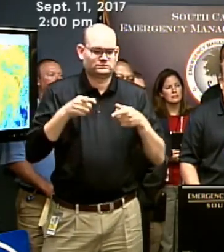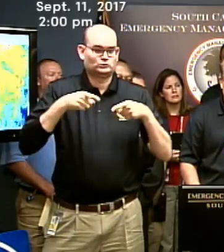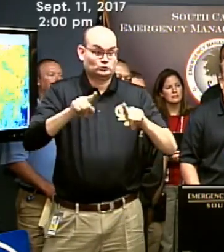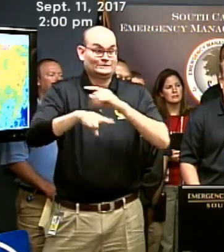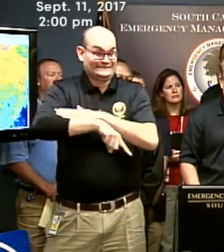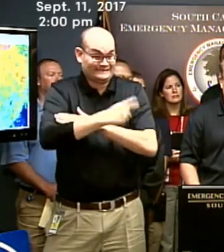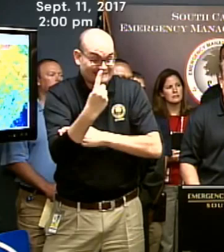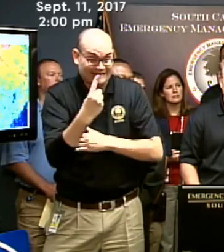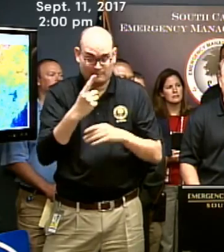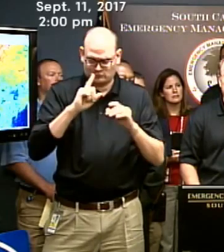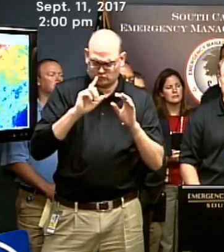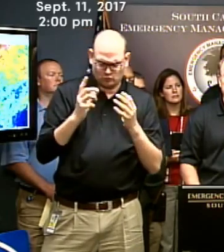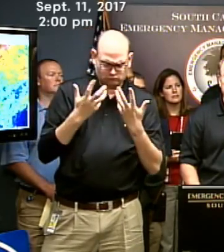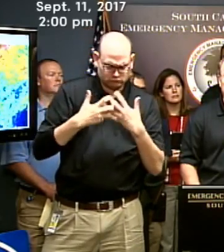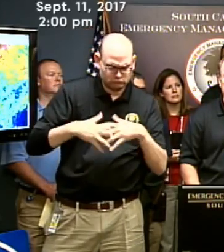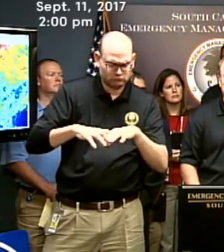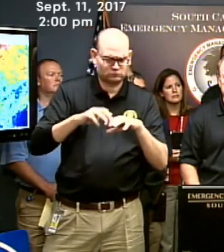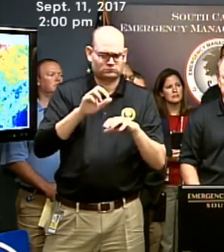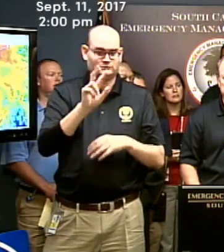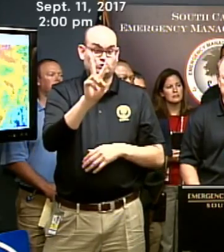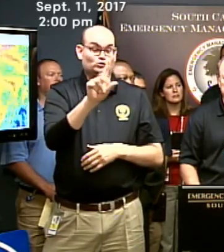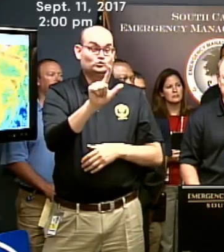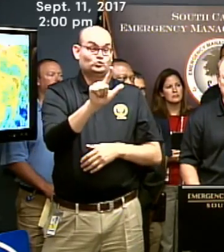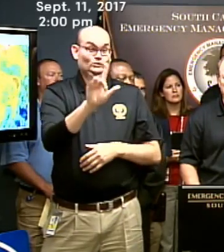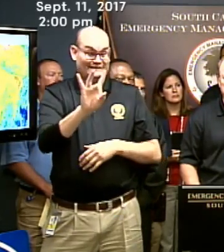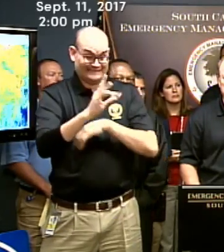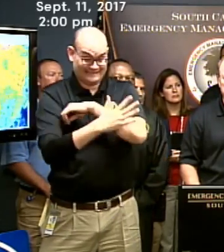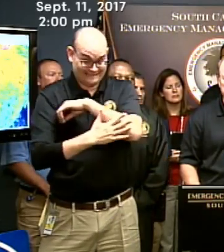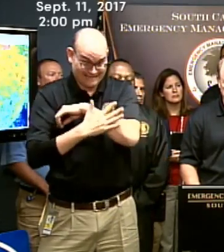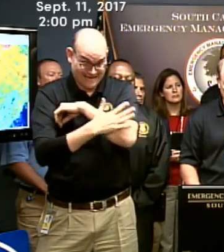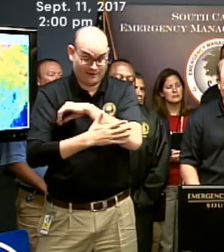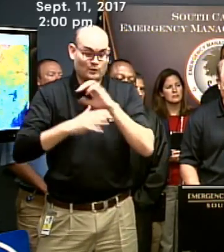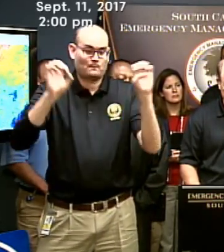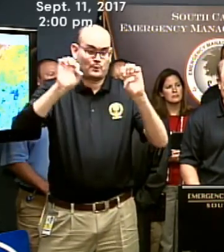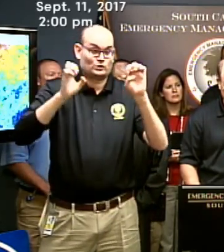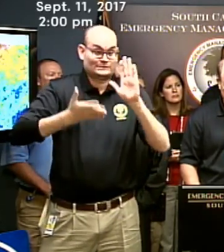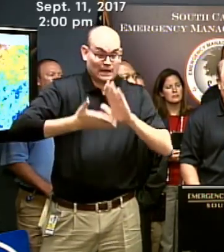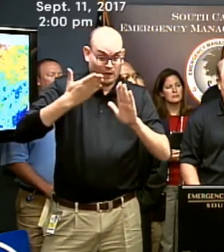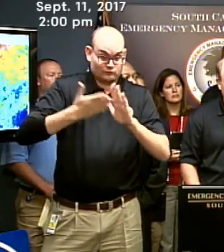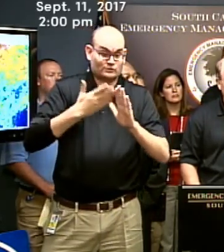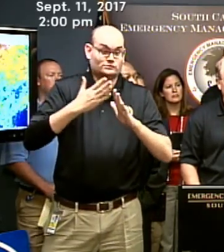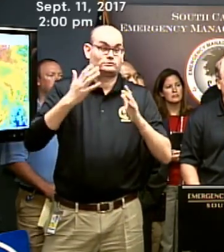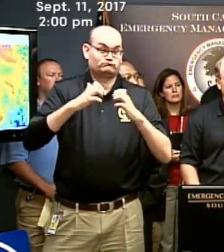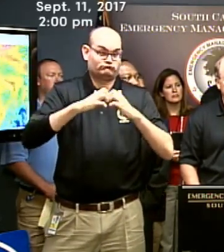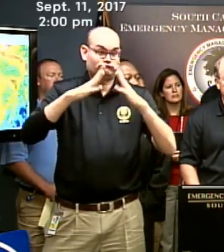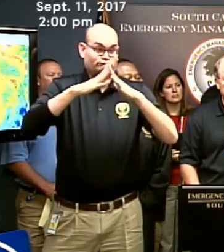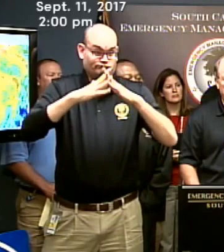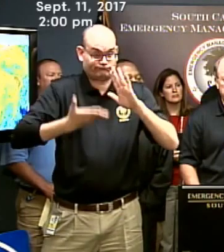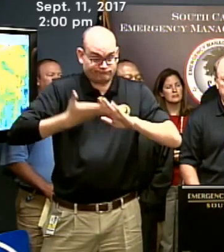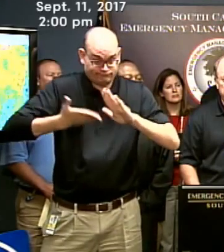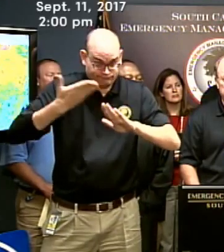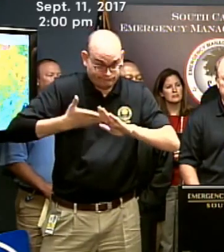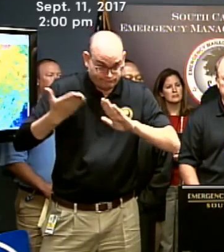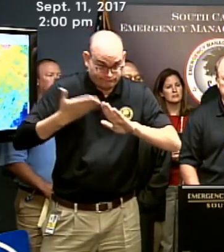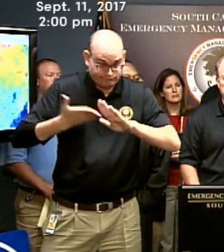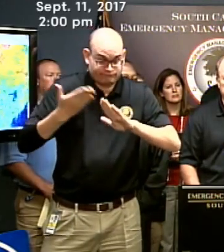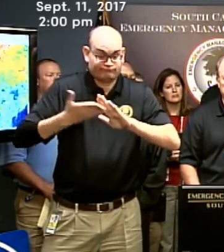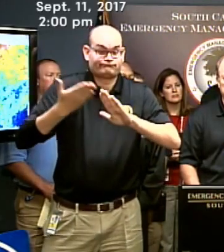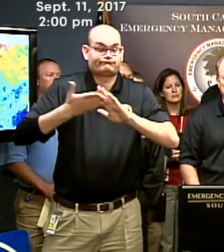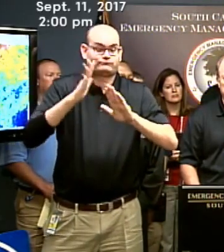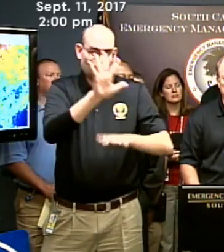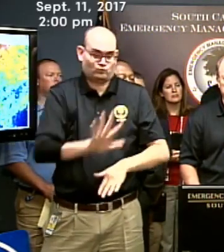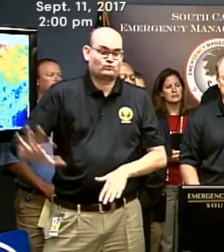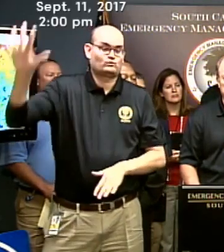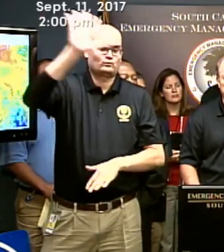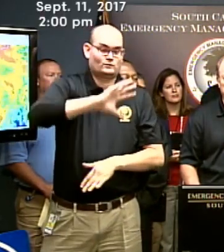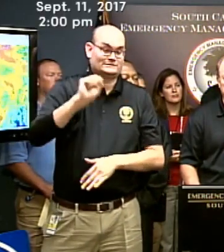There's currently 28 county emergency operations center that is open here statewide. And as we've already talked about, many